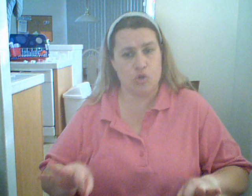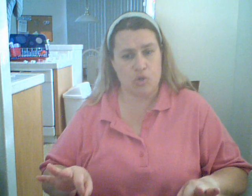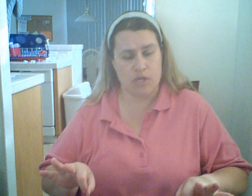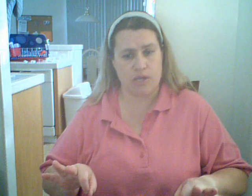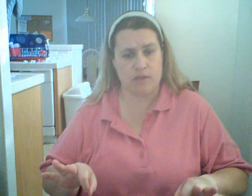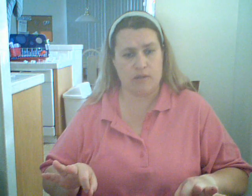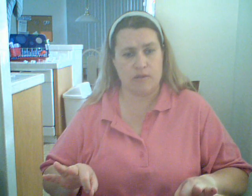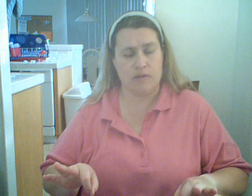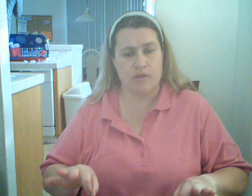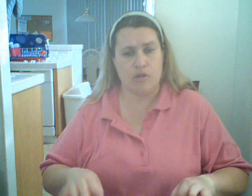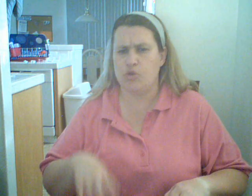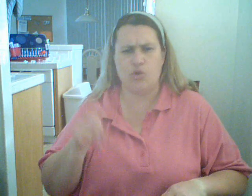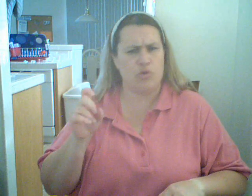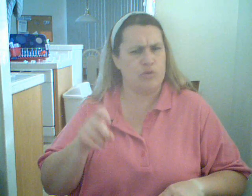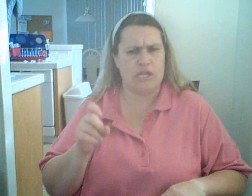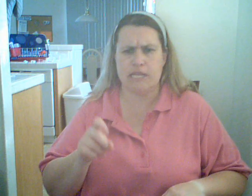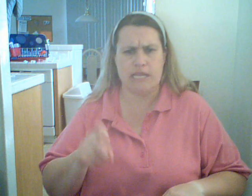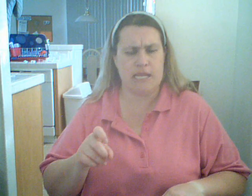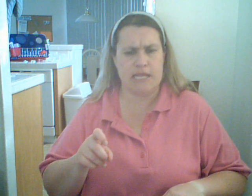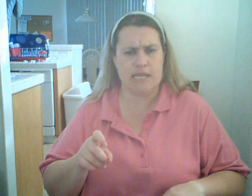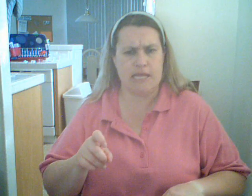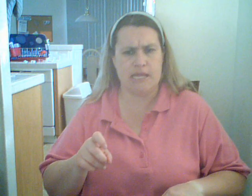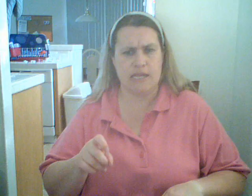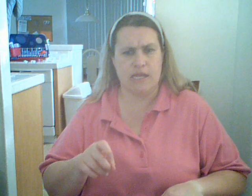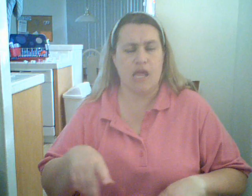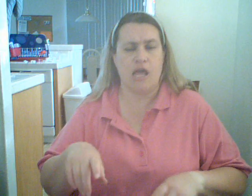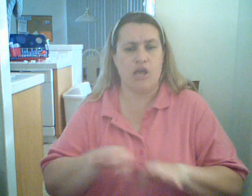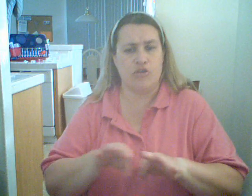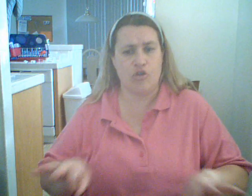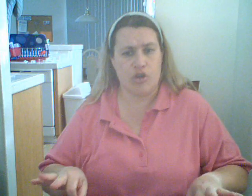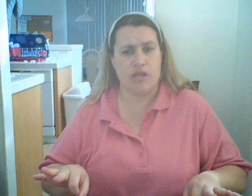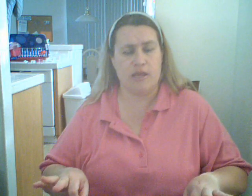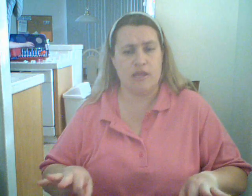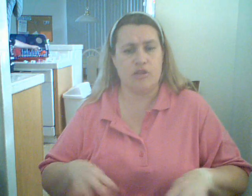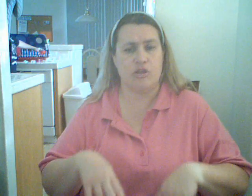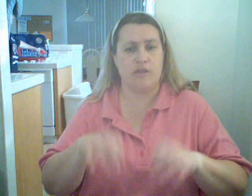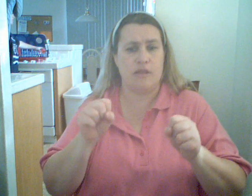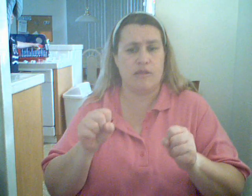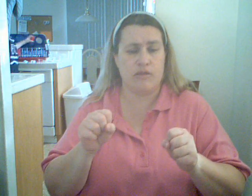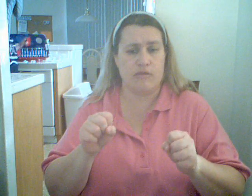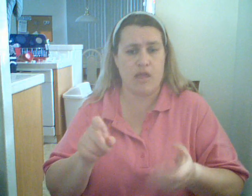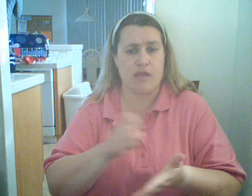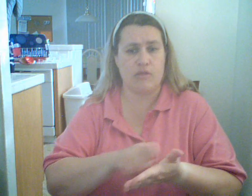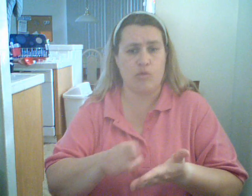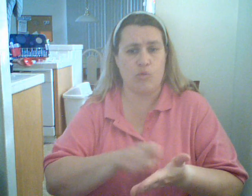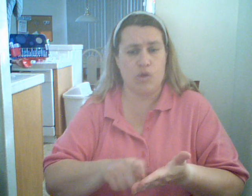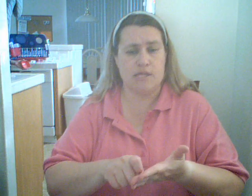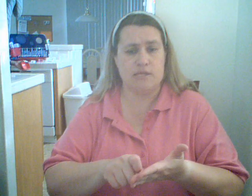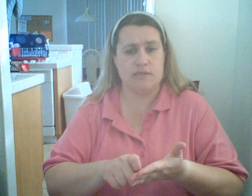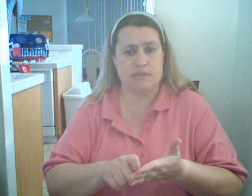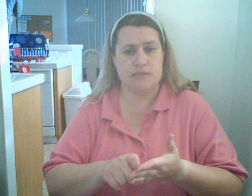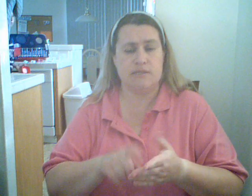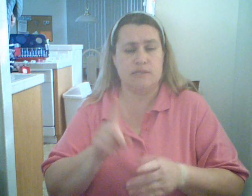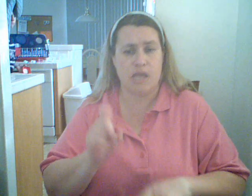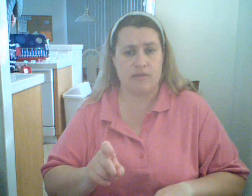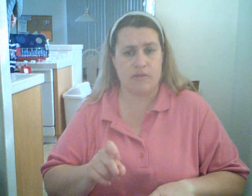do not need a degree to take the written knowledge test part of the NIC. You must